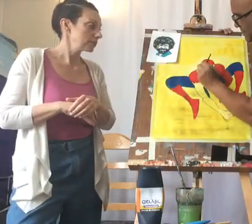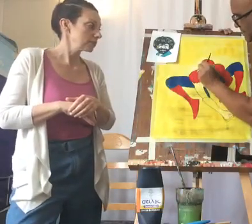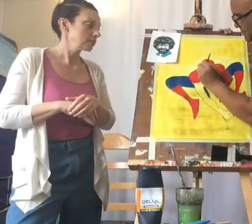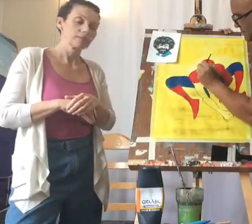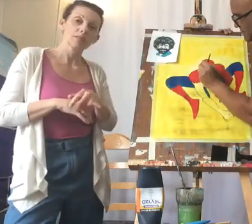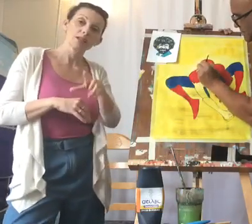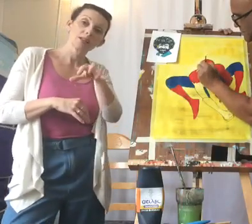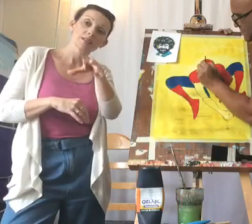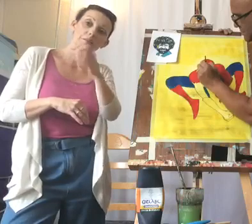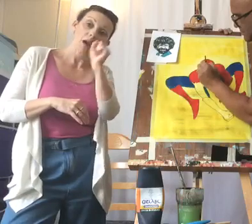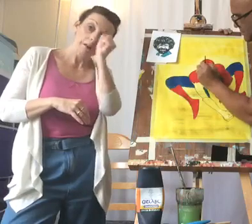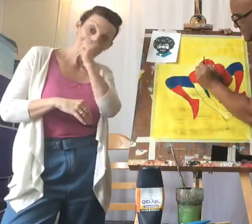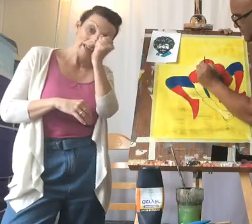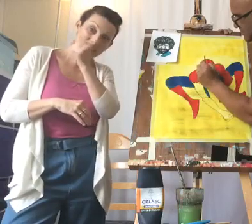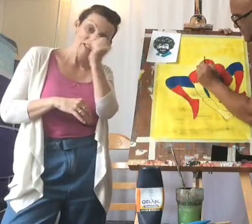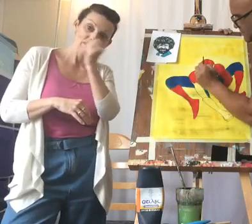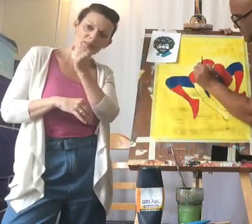Spider-Pig.